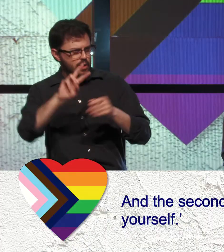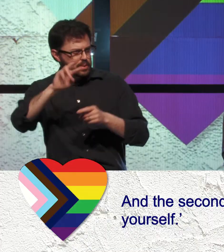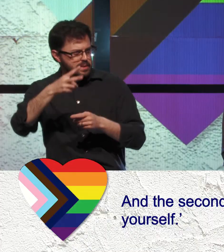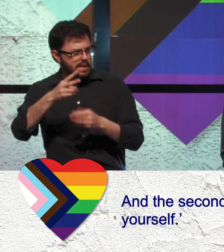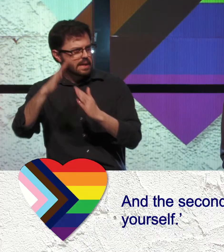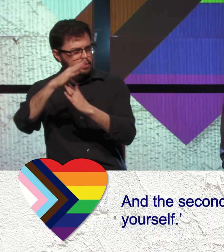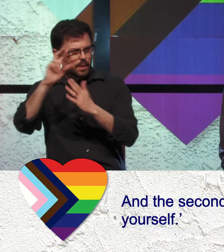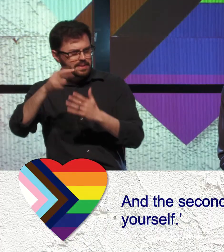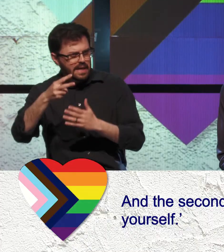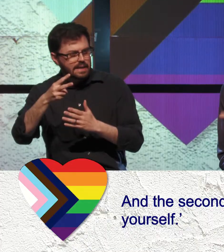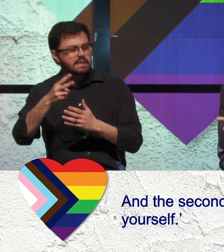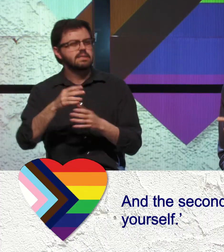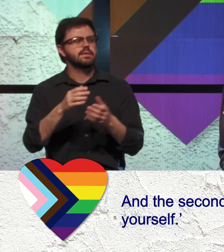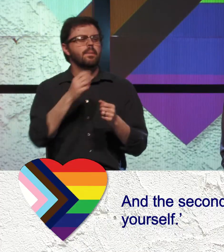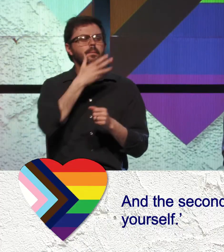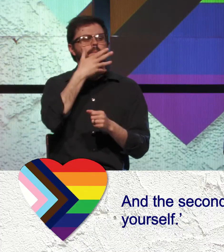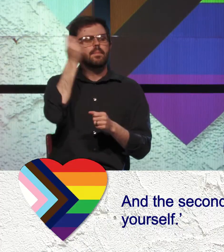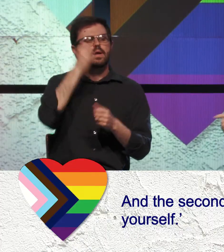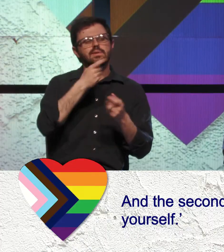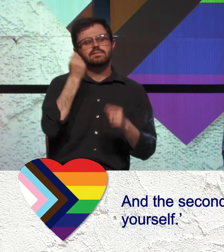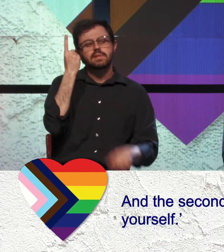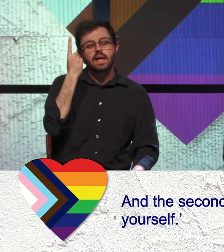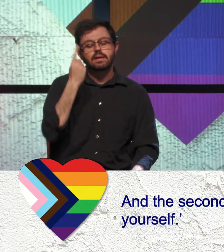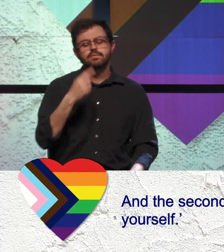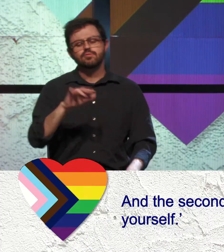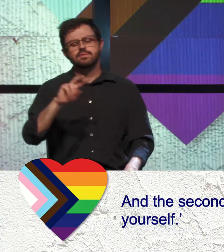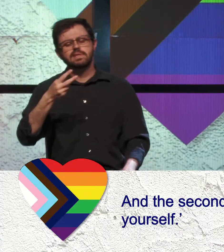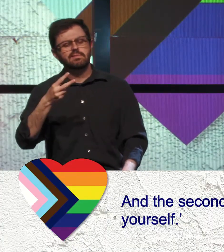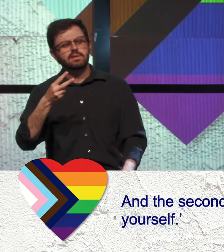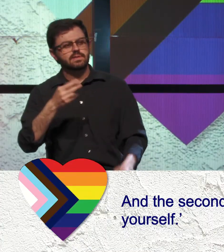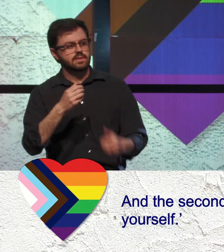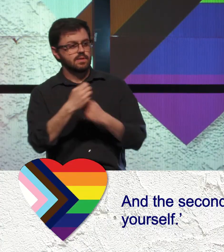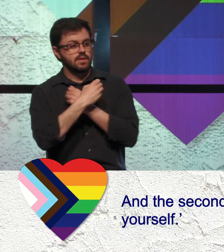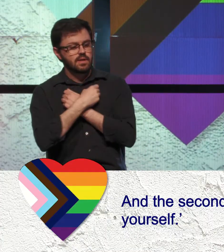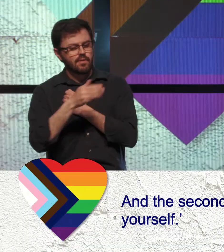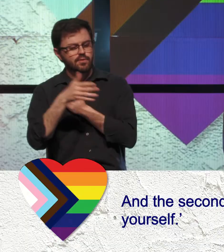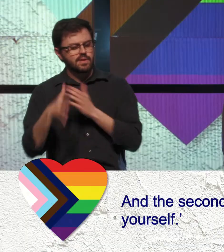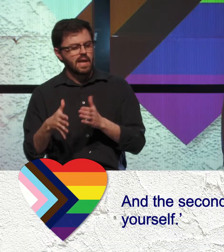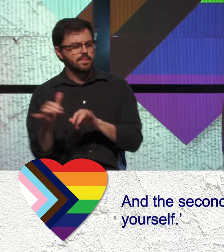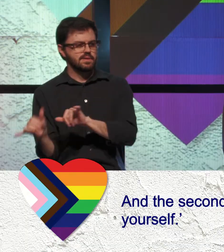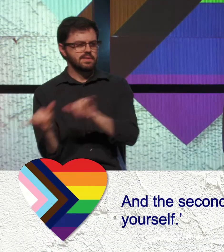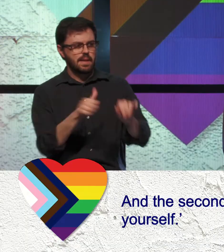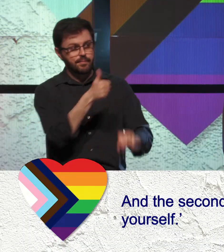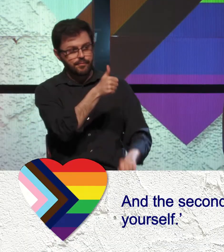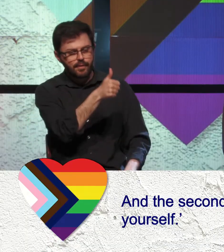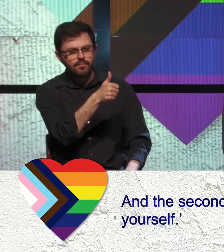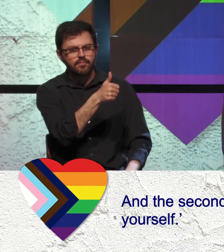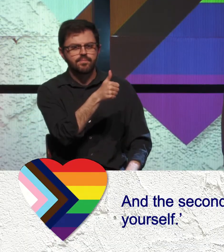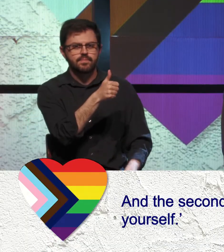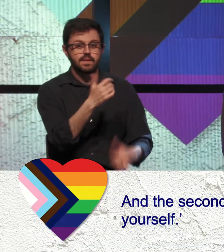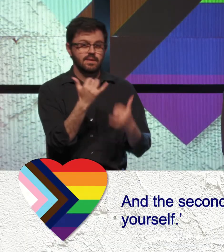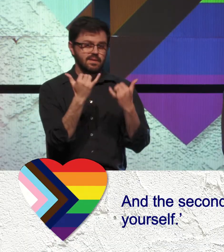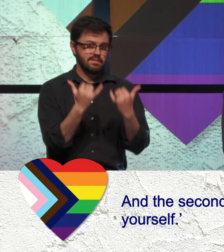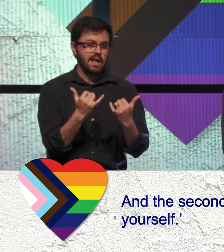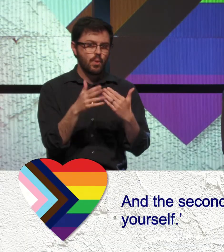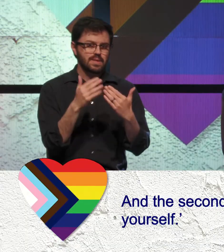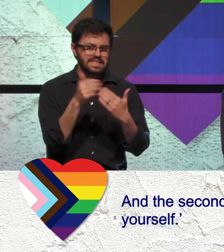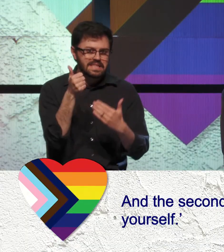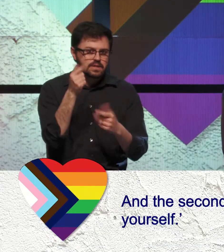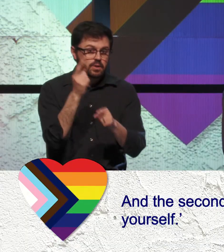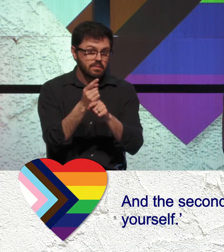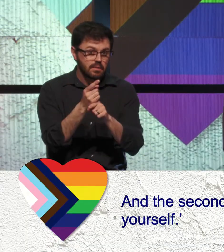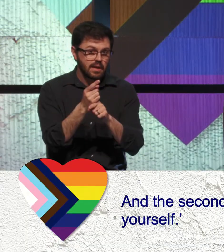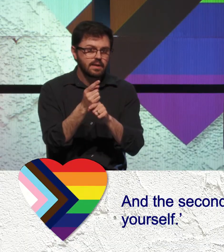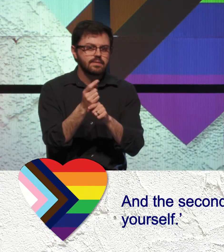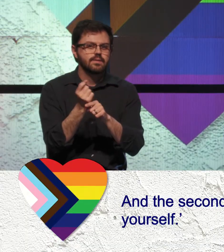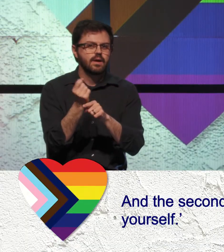and that is love your neighbor as yourself. Now we're getting now it's a little easier, right? To understand,